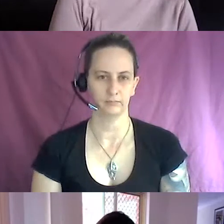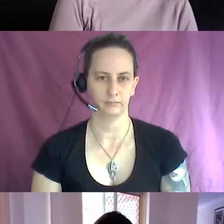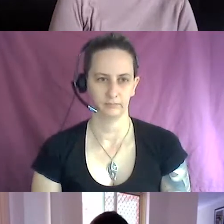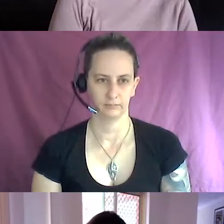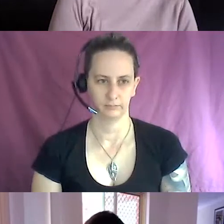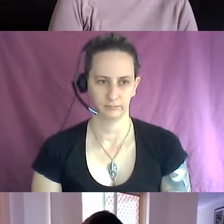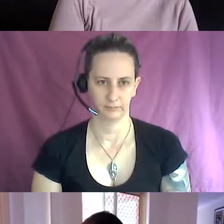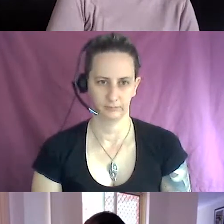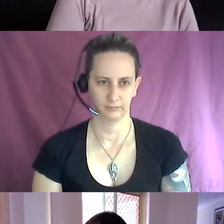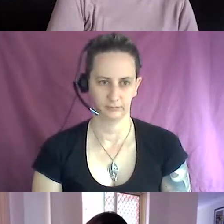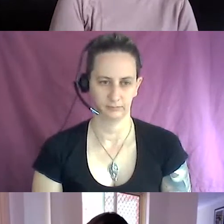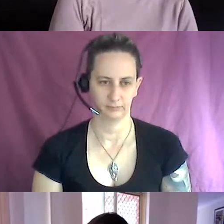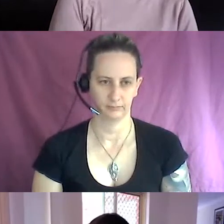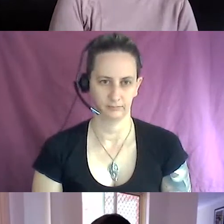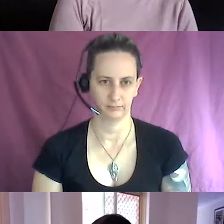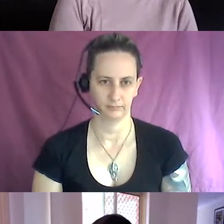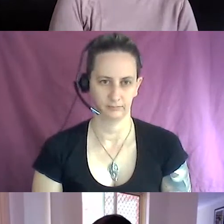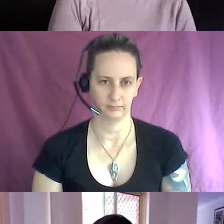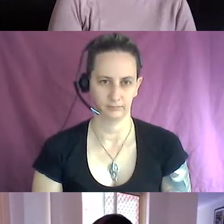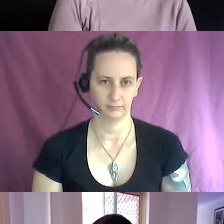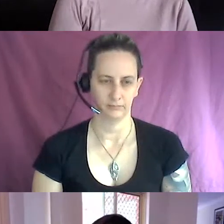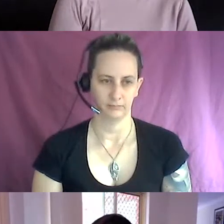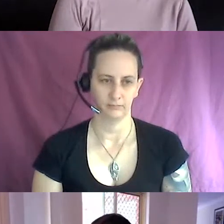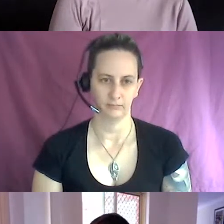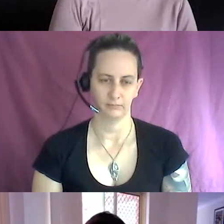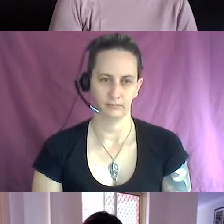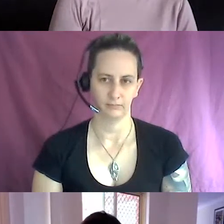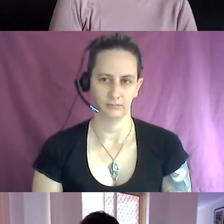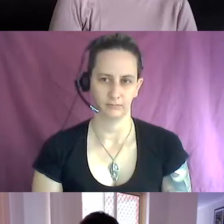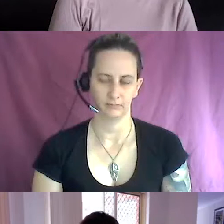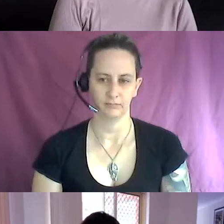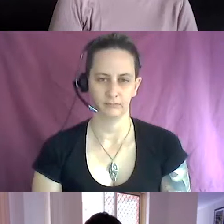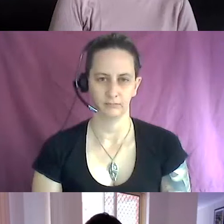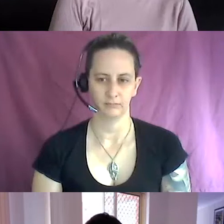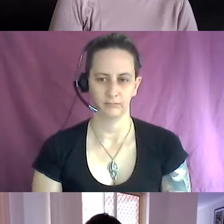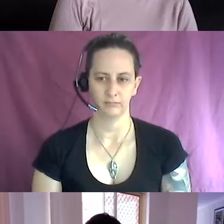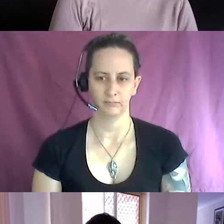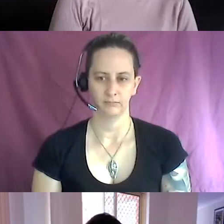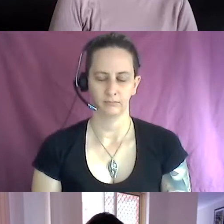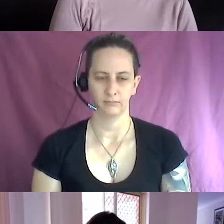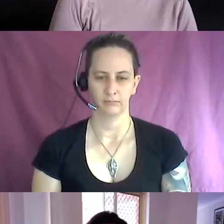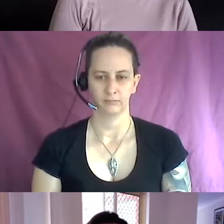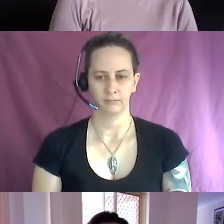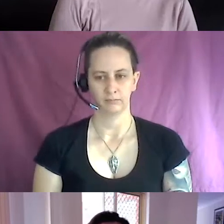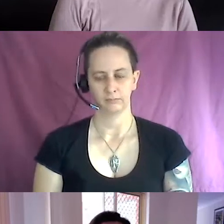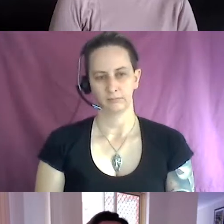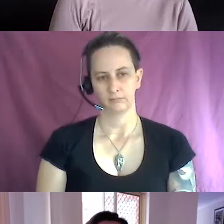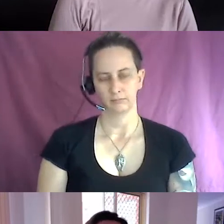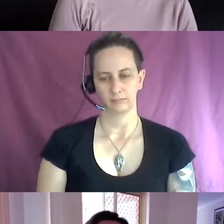ASL, American Sign Language. She came back to Australia, initially teaching deaf-blind students and then deaf hard of hearing